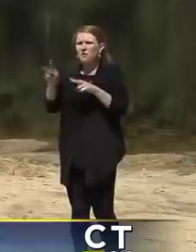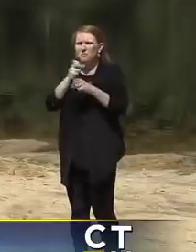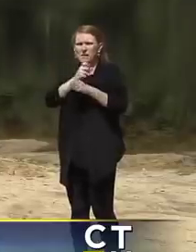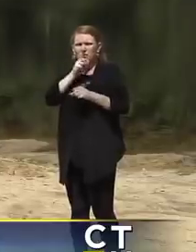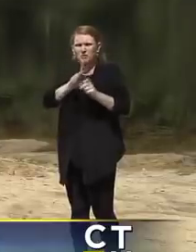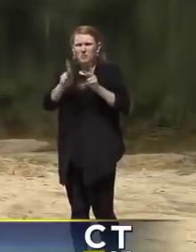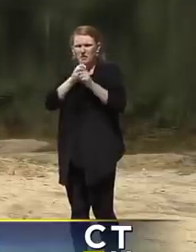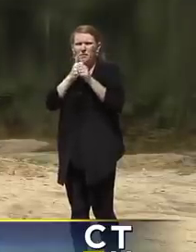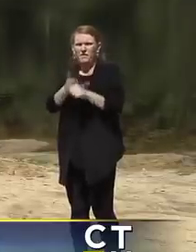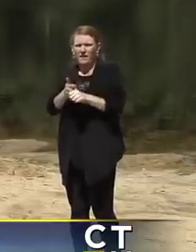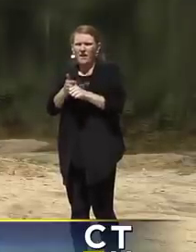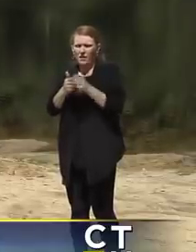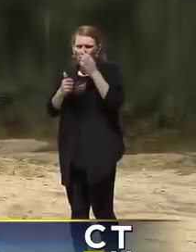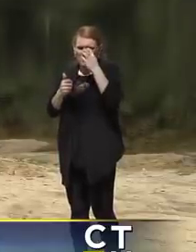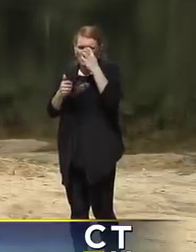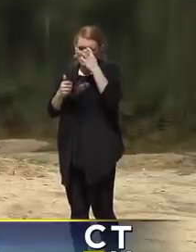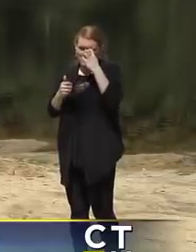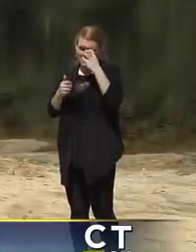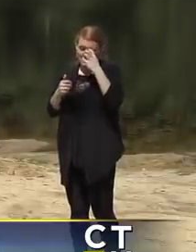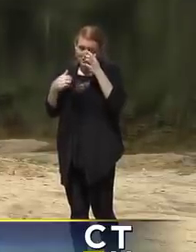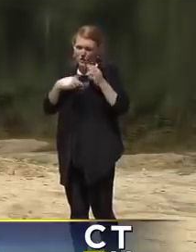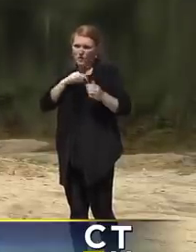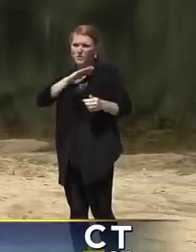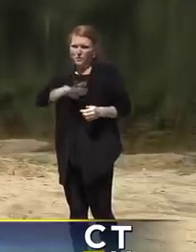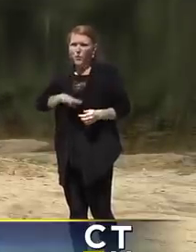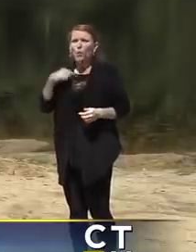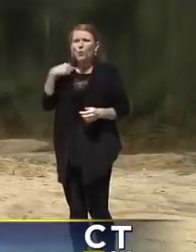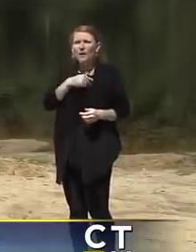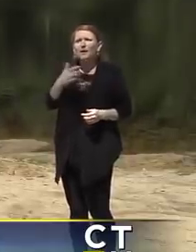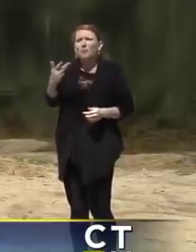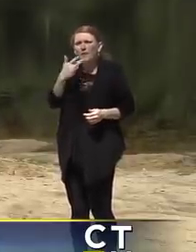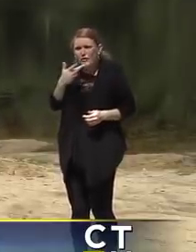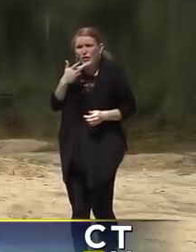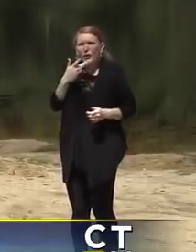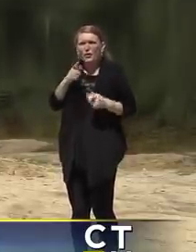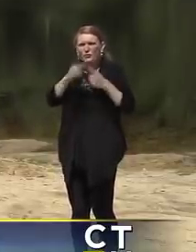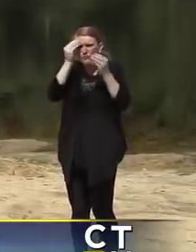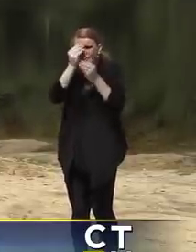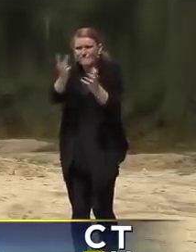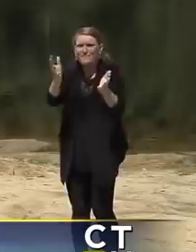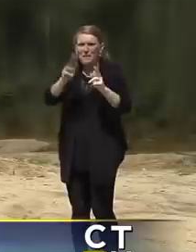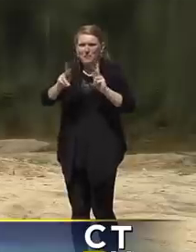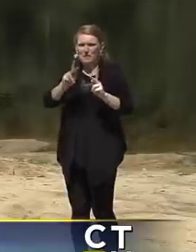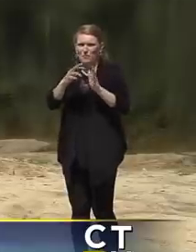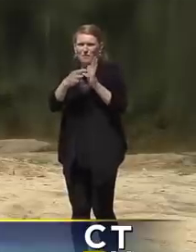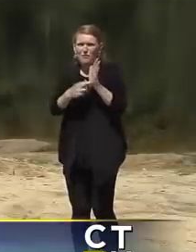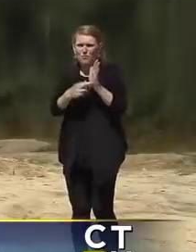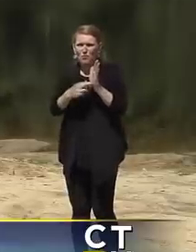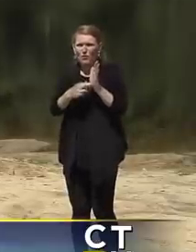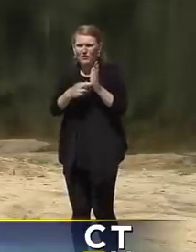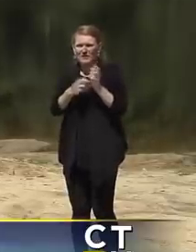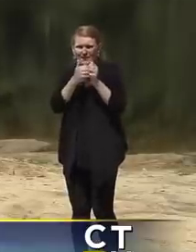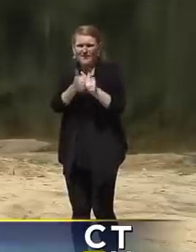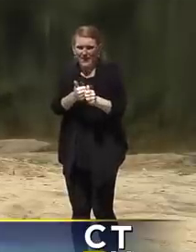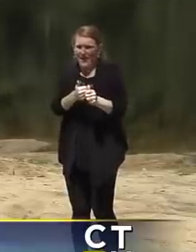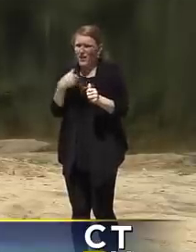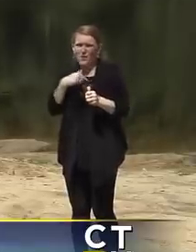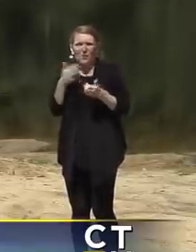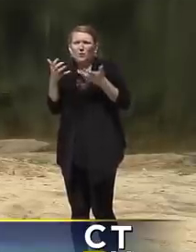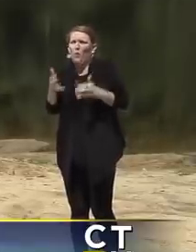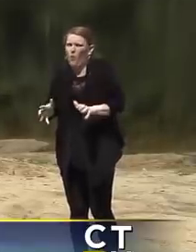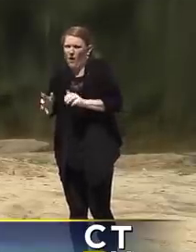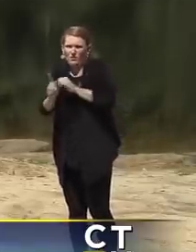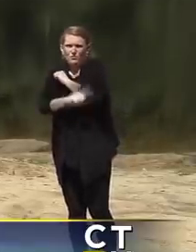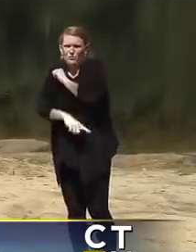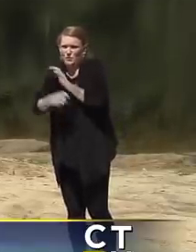is always education to remind people of what these rules are, and I think we've seen really good compliance over that. But again, that's